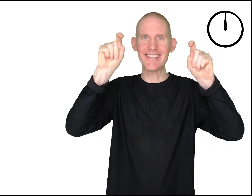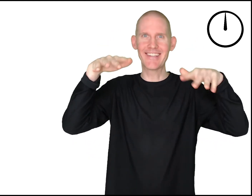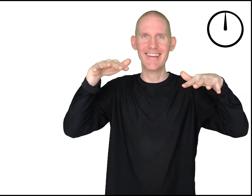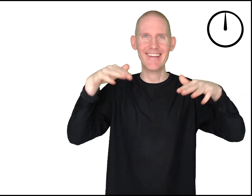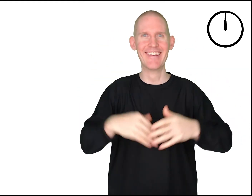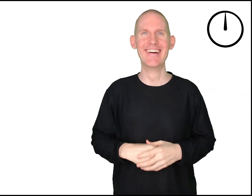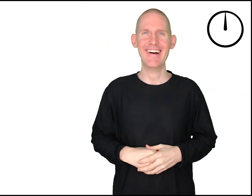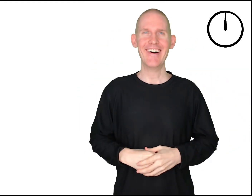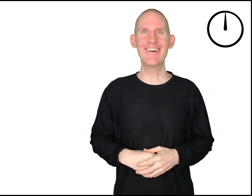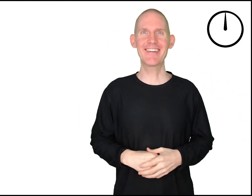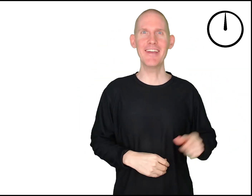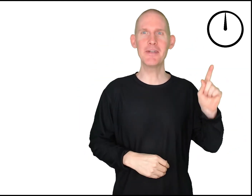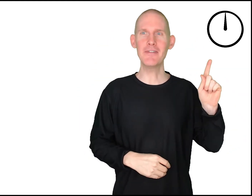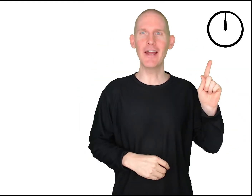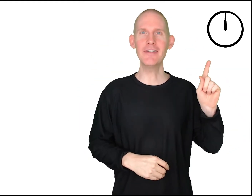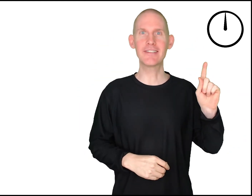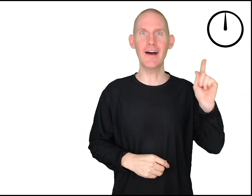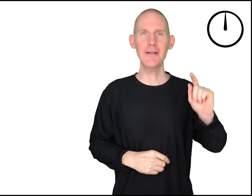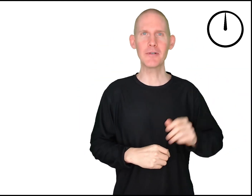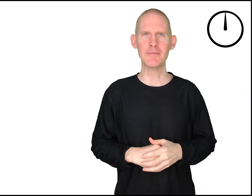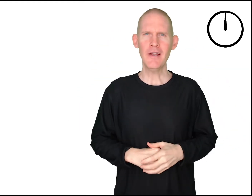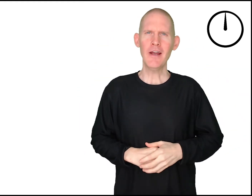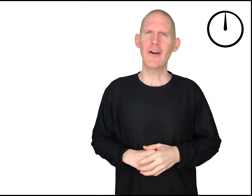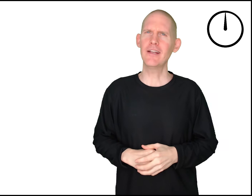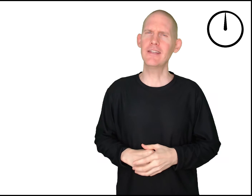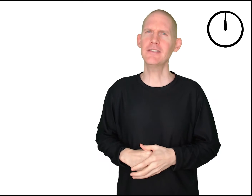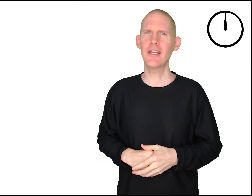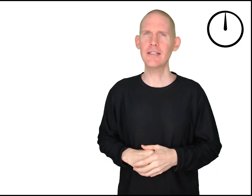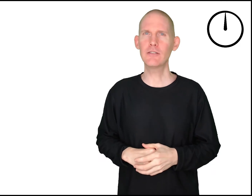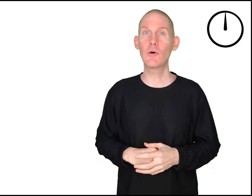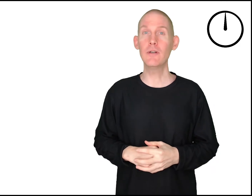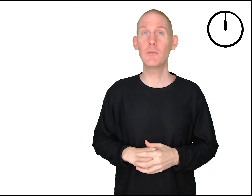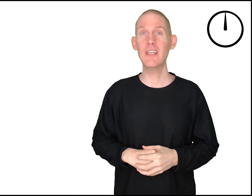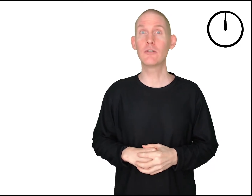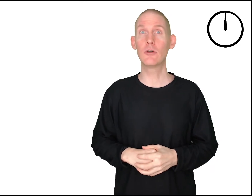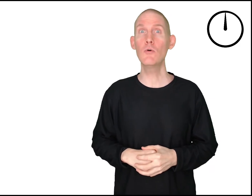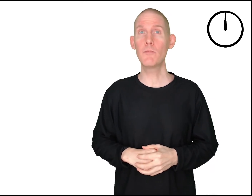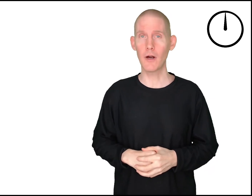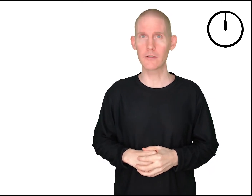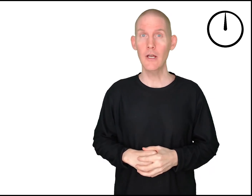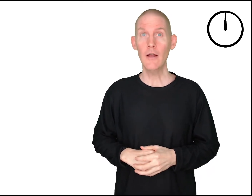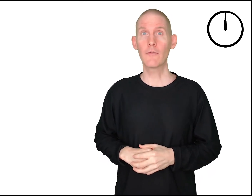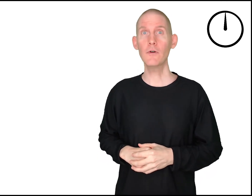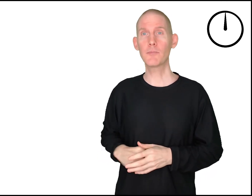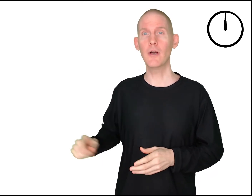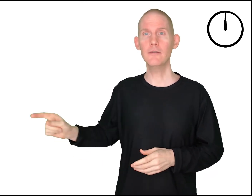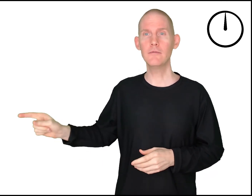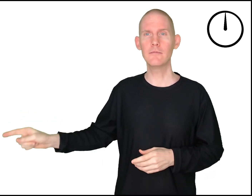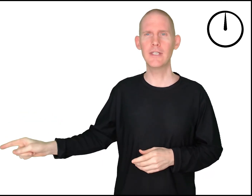test. Okay, we even have a timer. All right, this test is going to be in two parts. The first part, see that